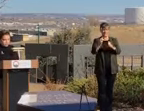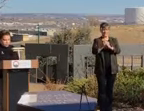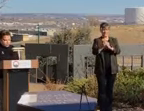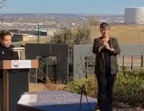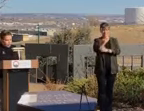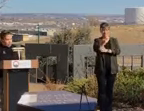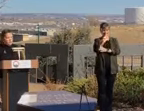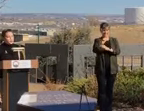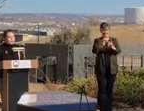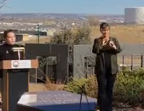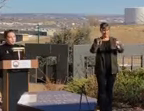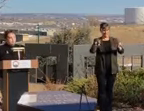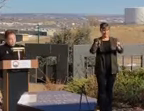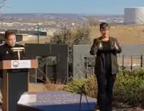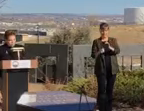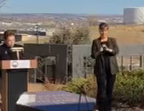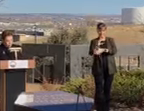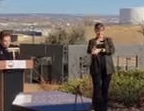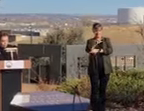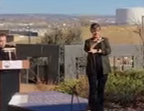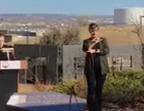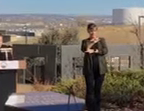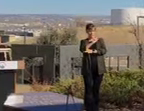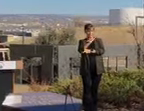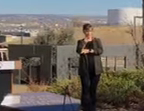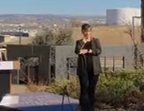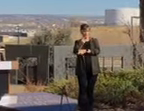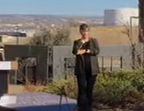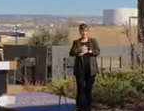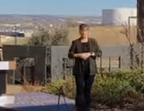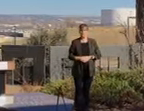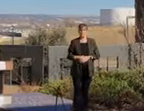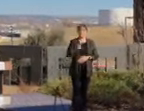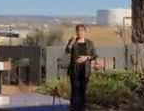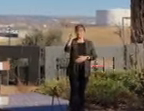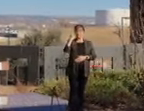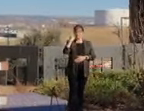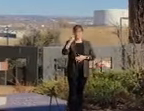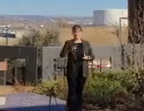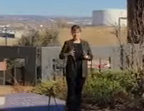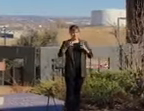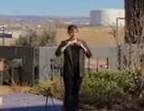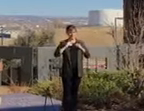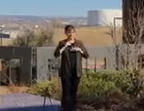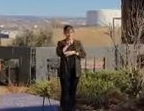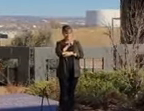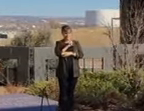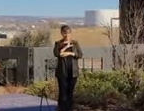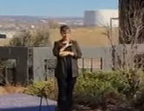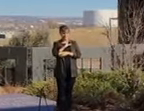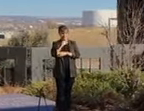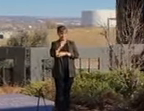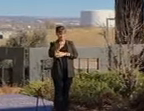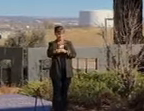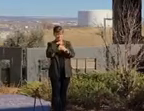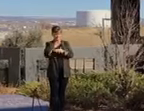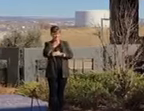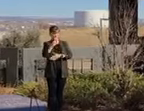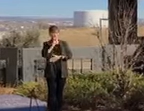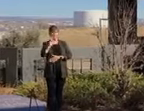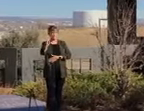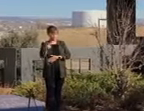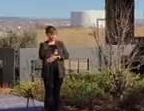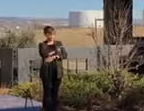his associate's degree in spring of 2021. He's recently been accepted to UCCS and will be